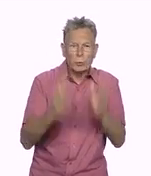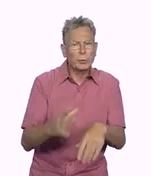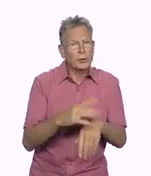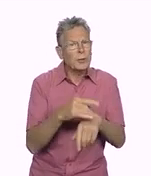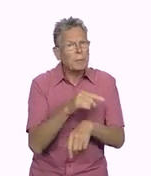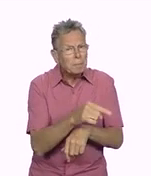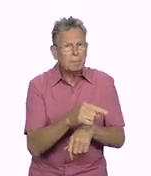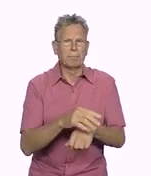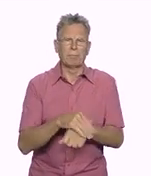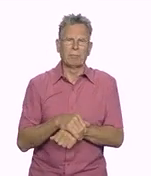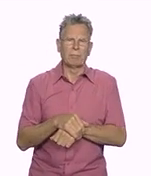practice.